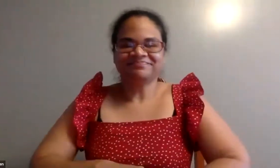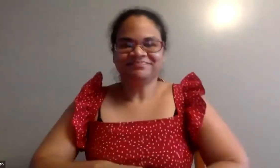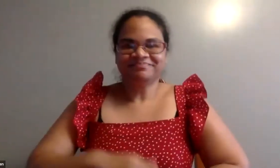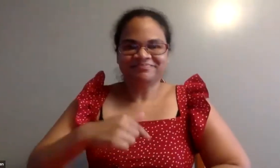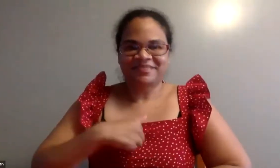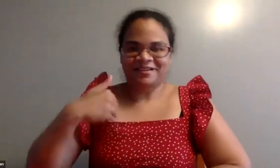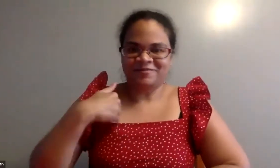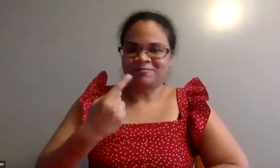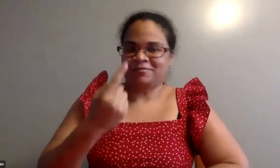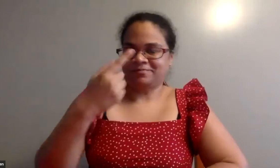Hello, everybody.